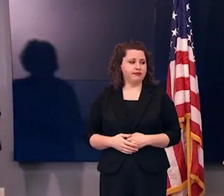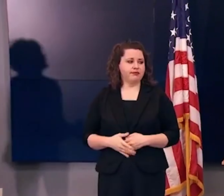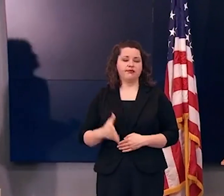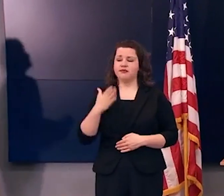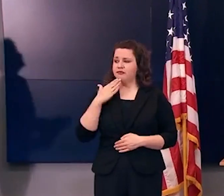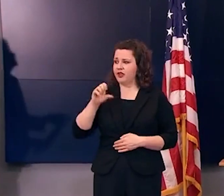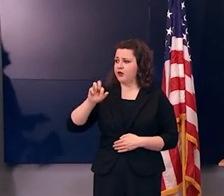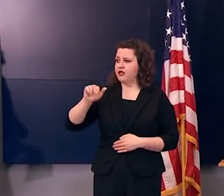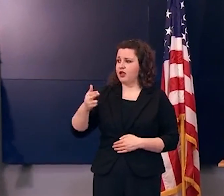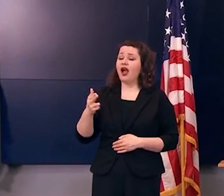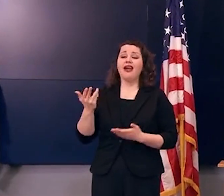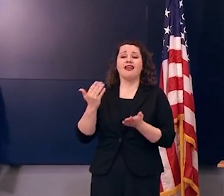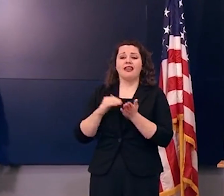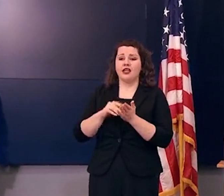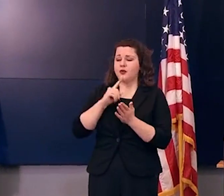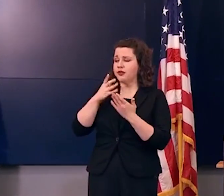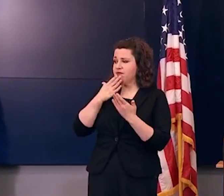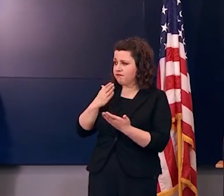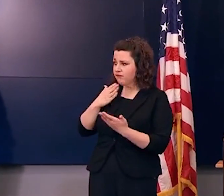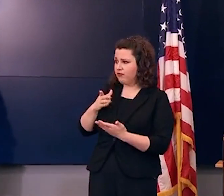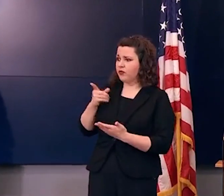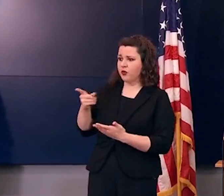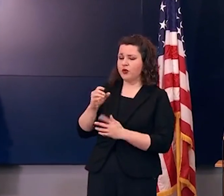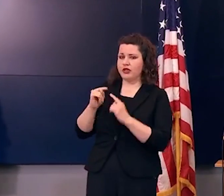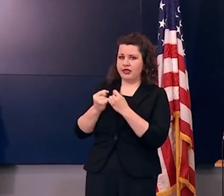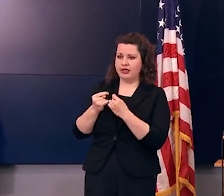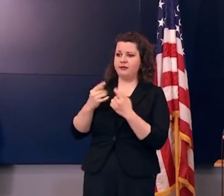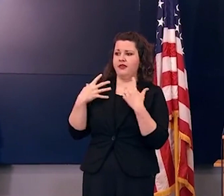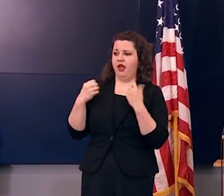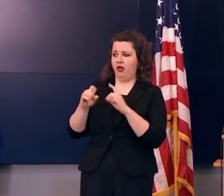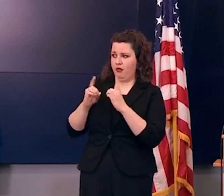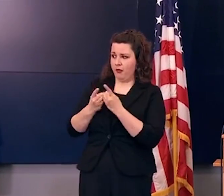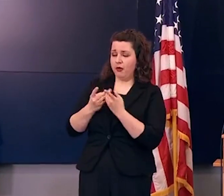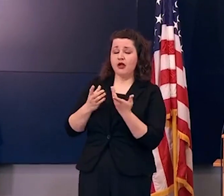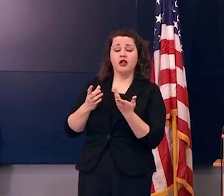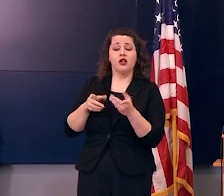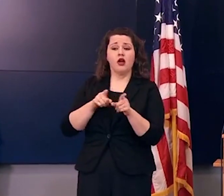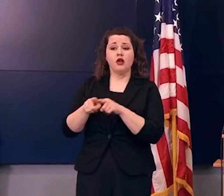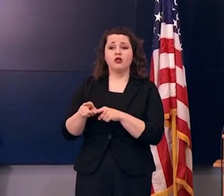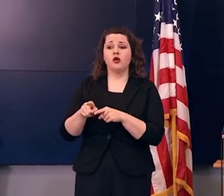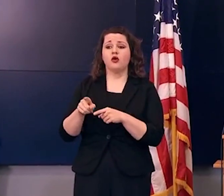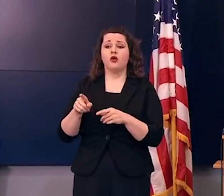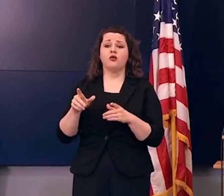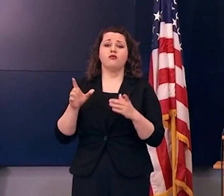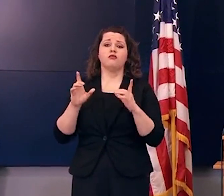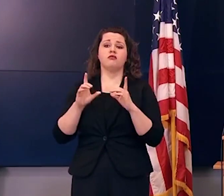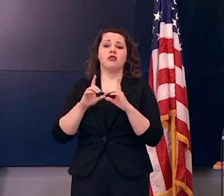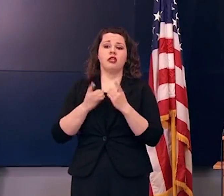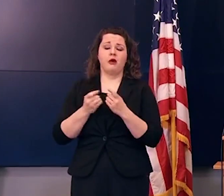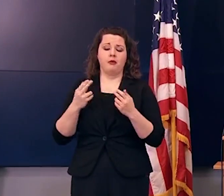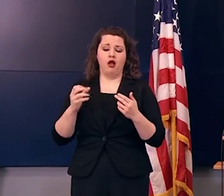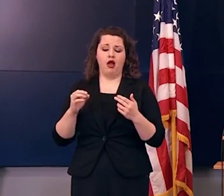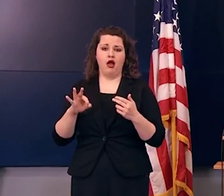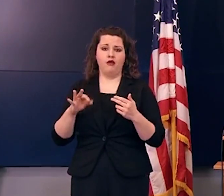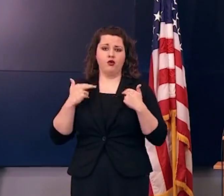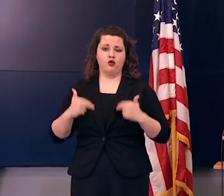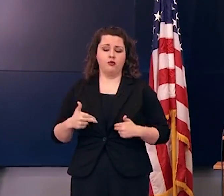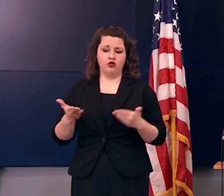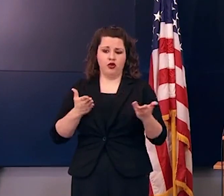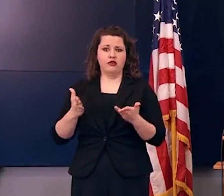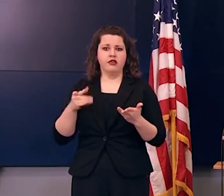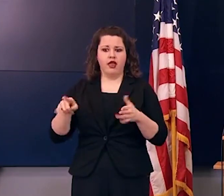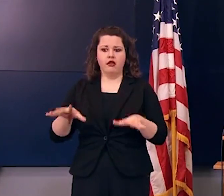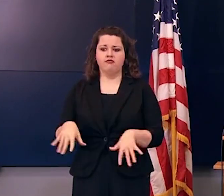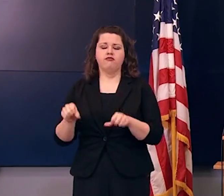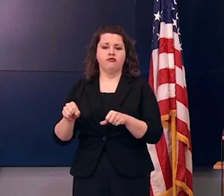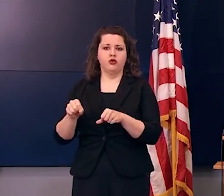Thank you, Sarah, and again, so grateful to you and your team at the Department of Public Health, and also to the Department of Human Services for stepping up to help staff these